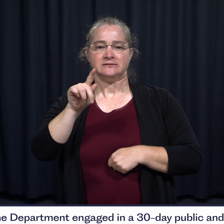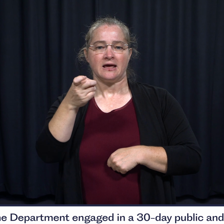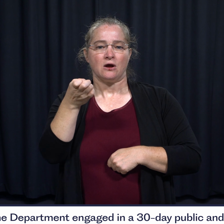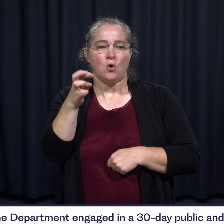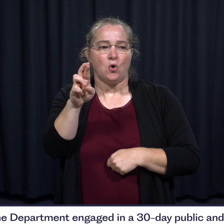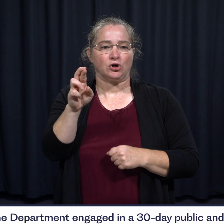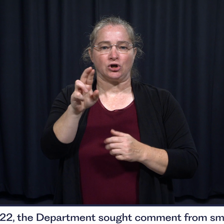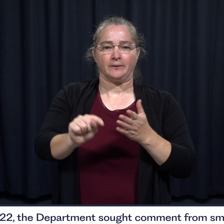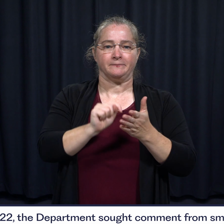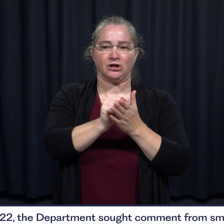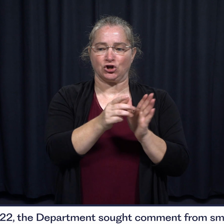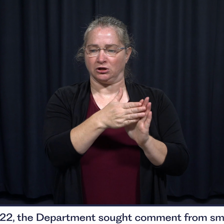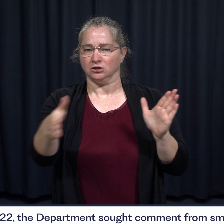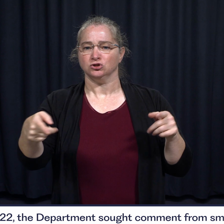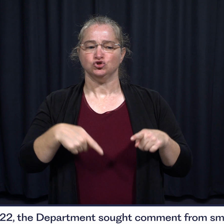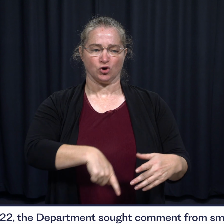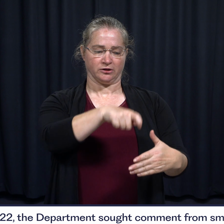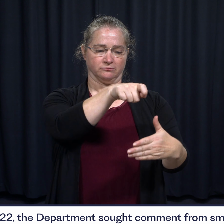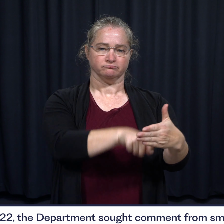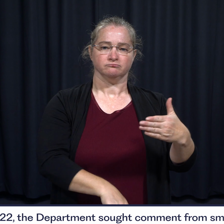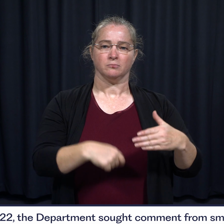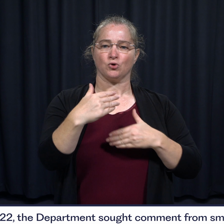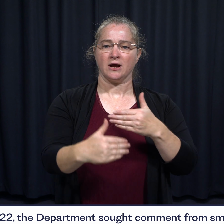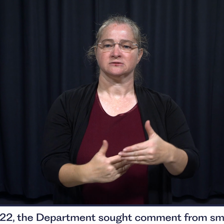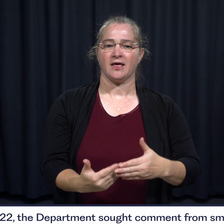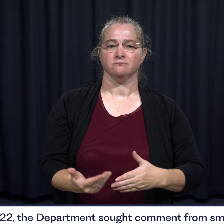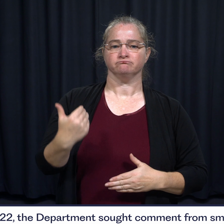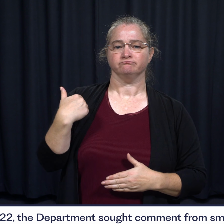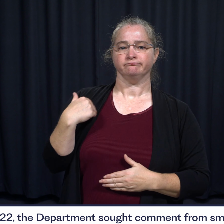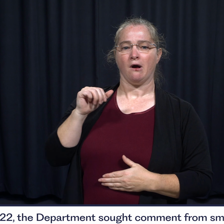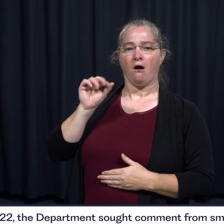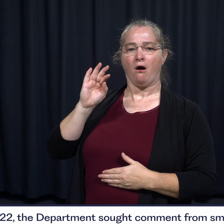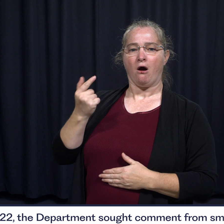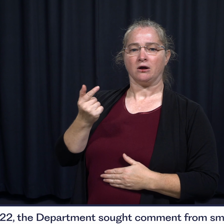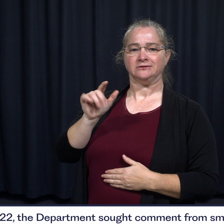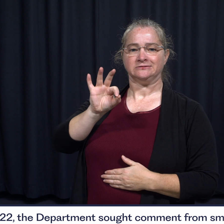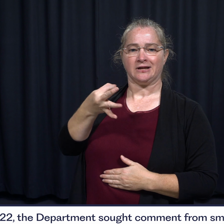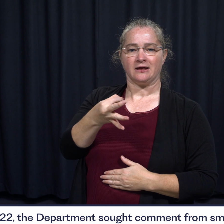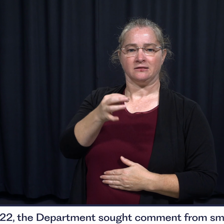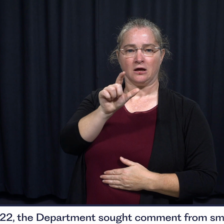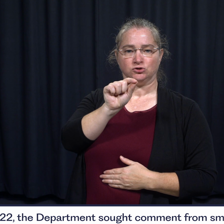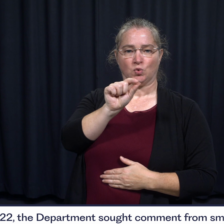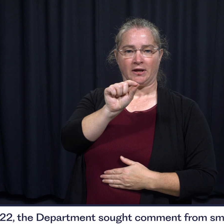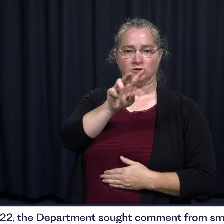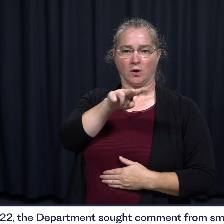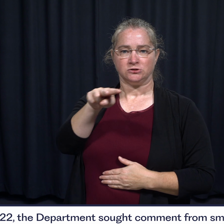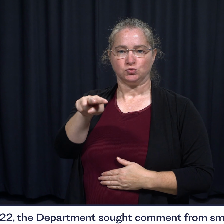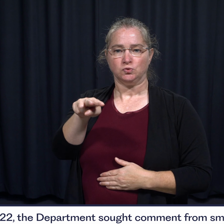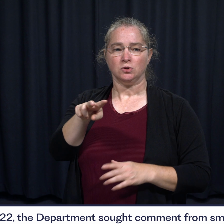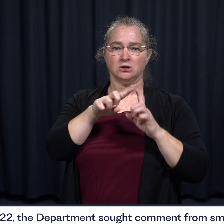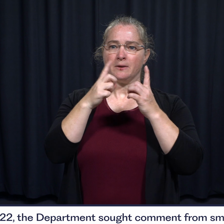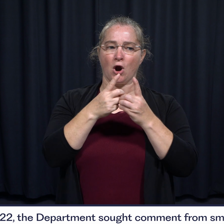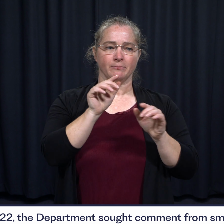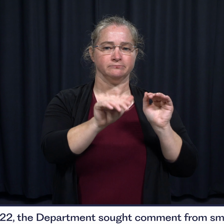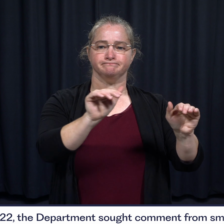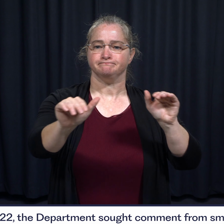process. On August 9, 2022, the Department sought comment from small businesses, sign language